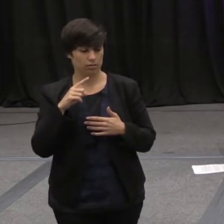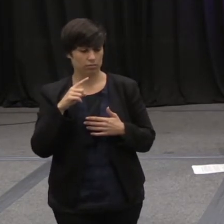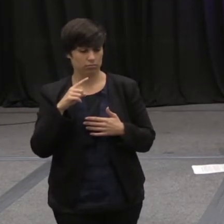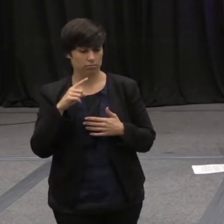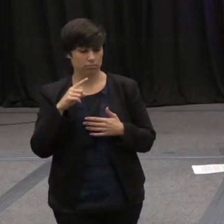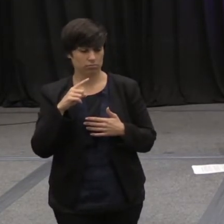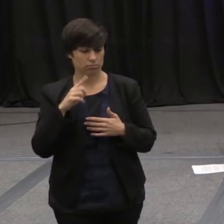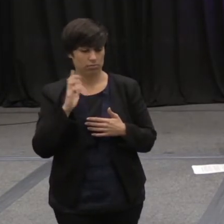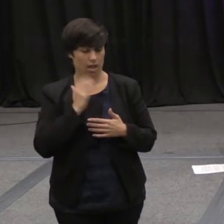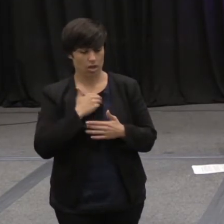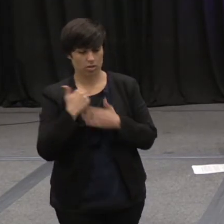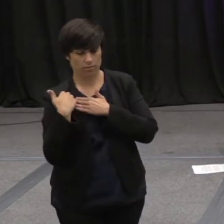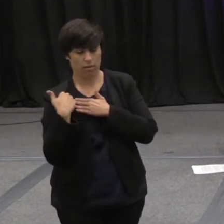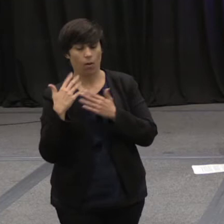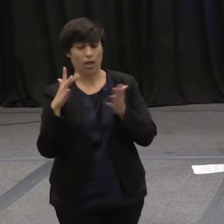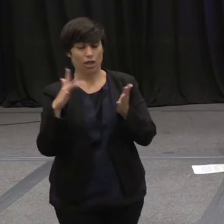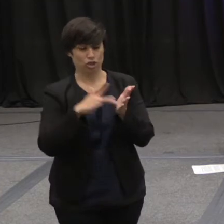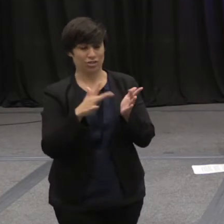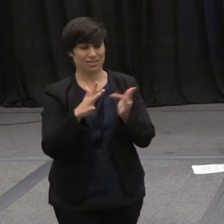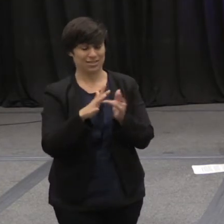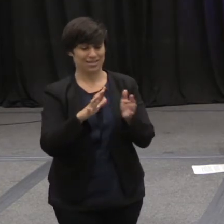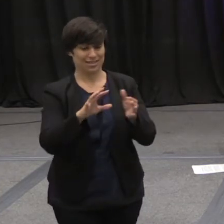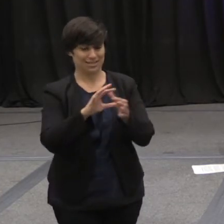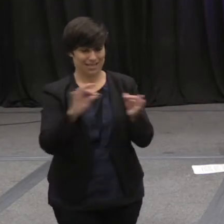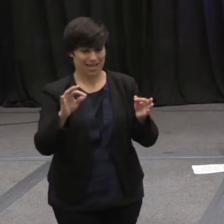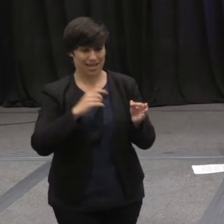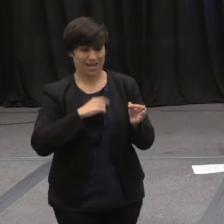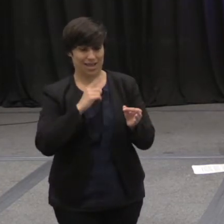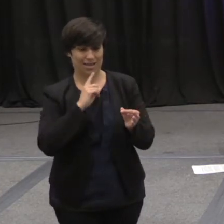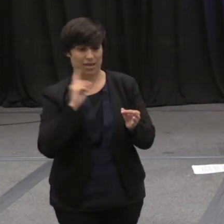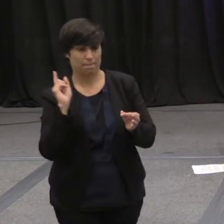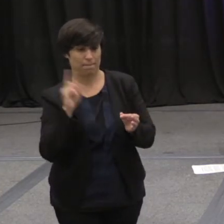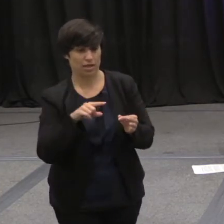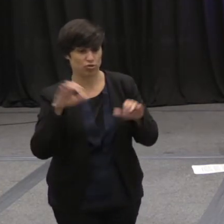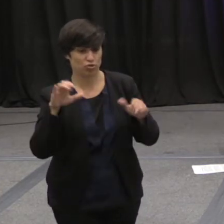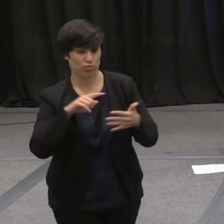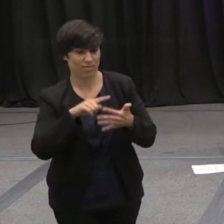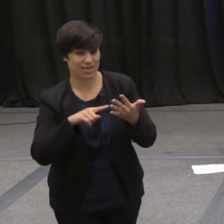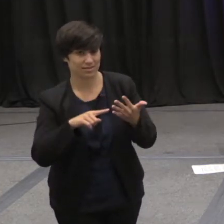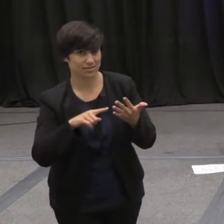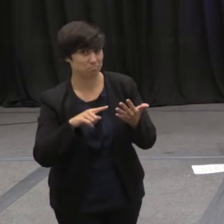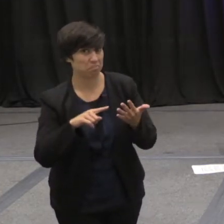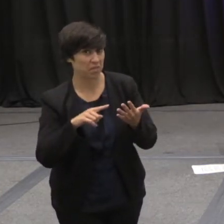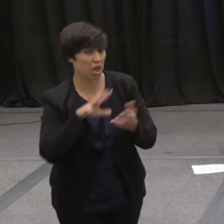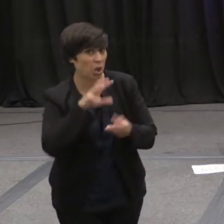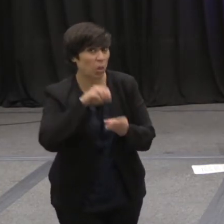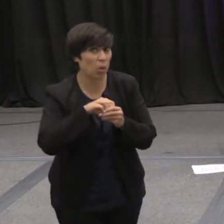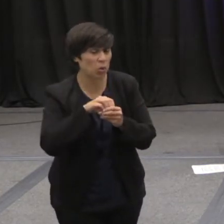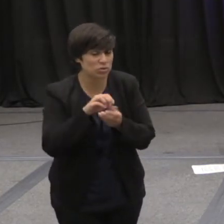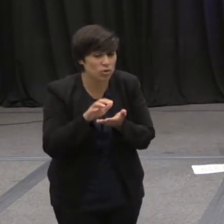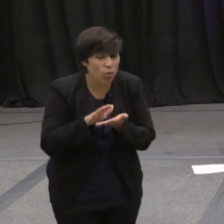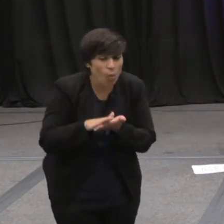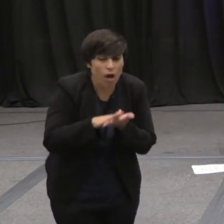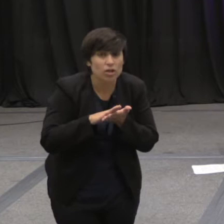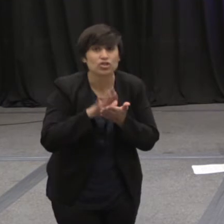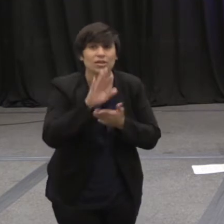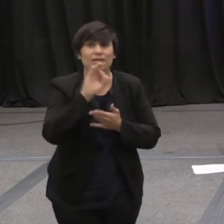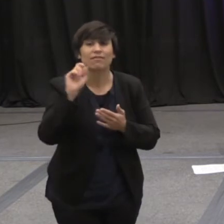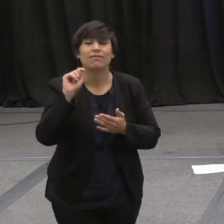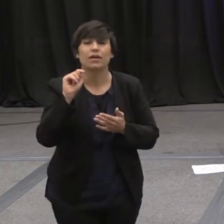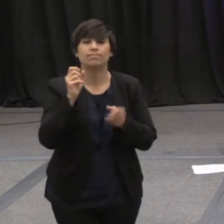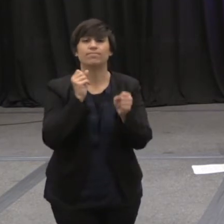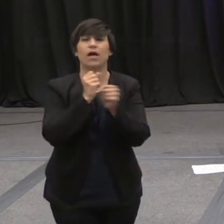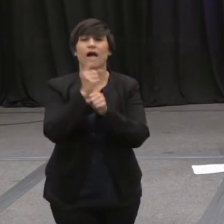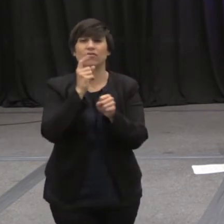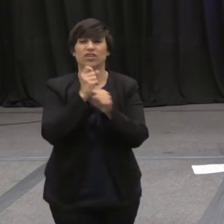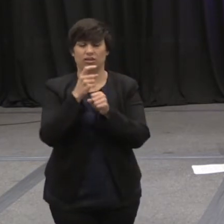saying Jesus himself said, I command you to do this. Foot washing's one of them. And so every year I have this discussion